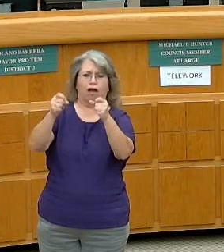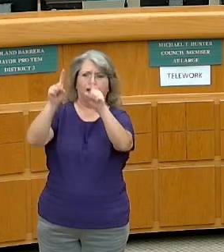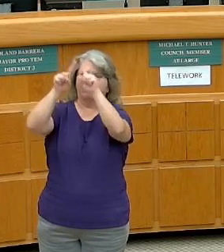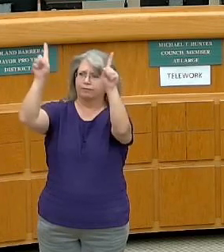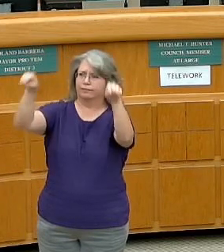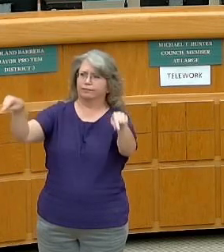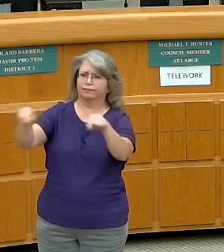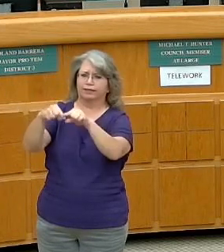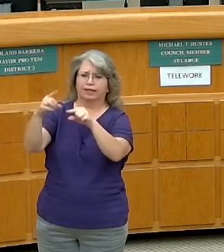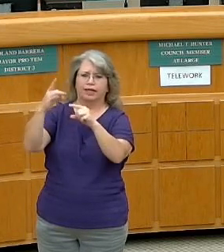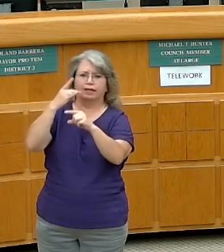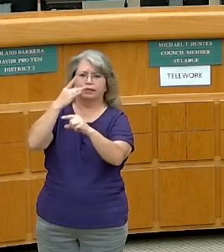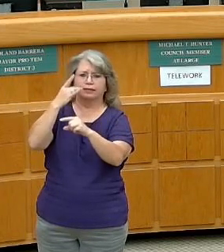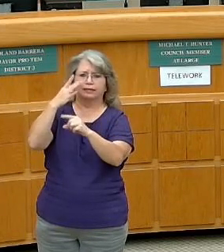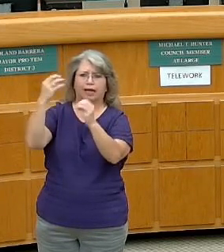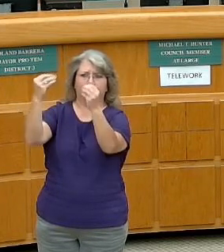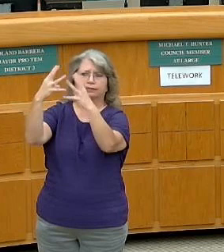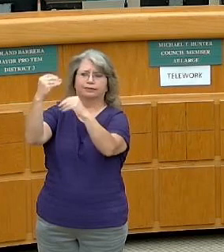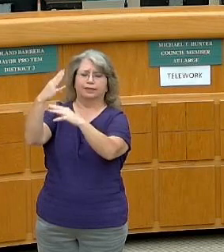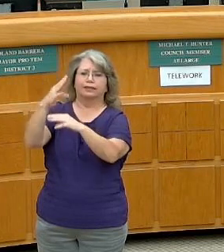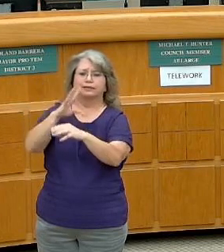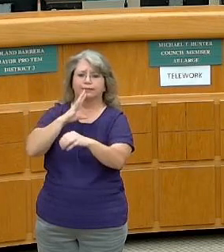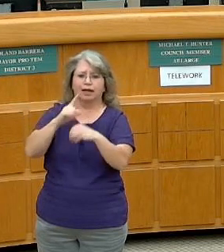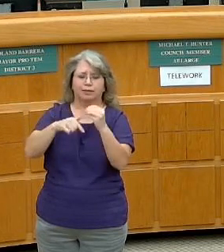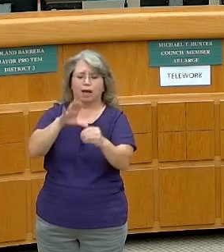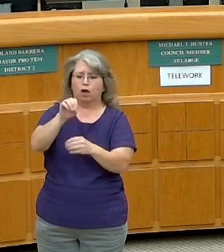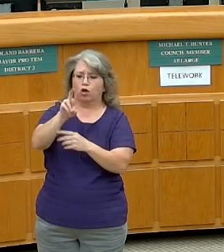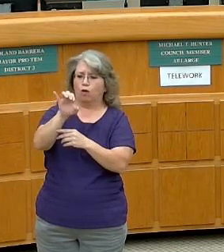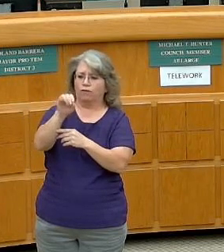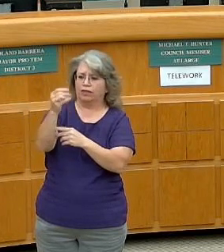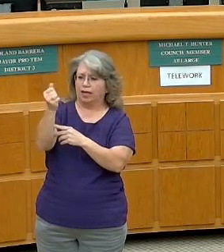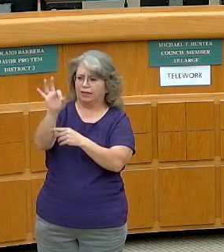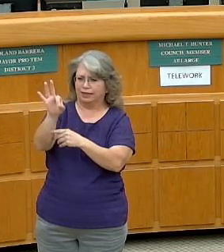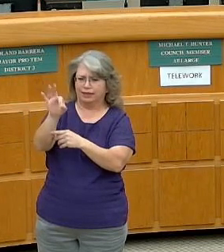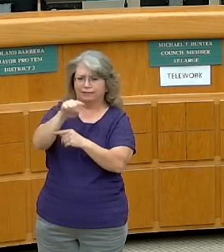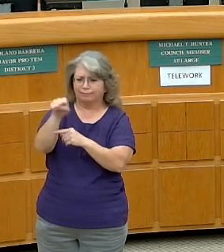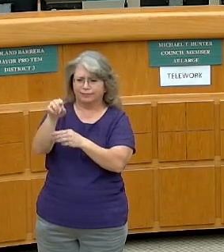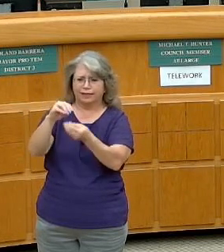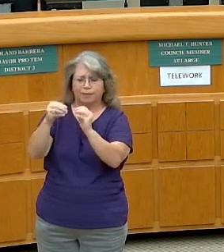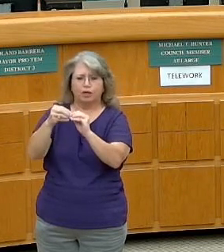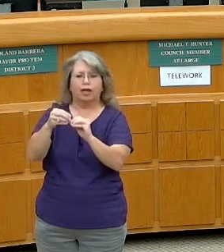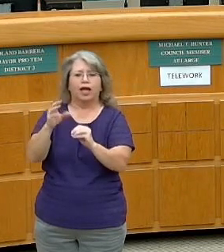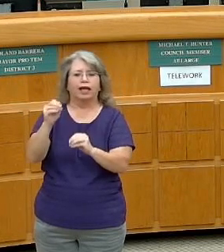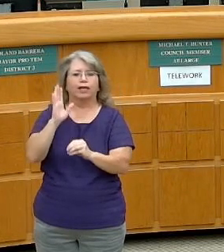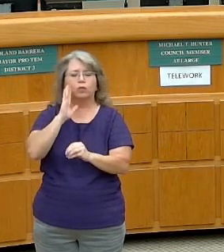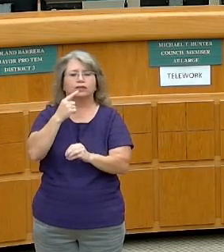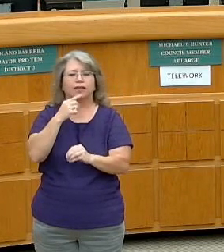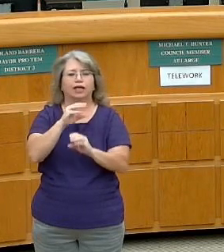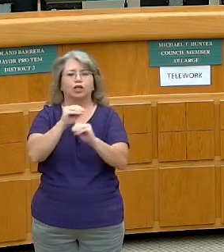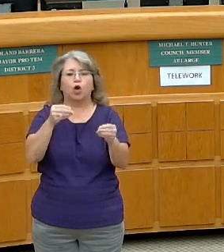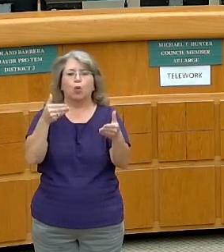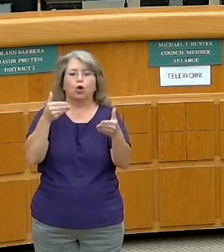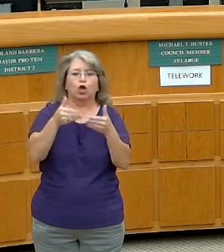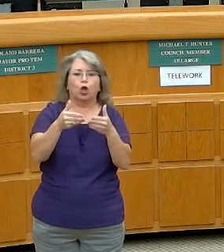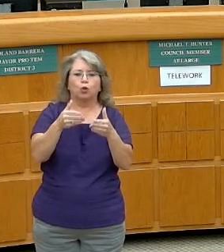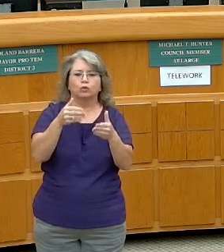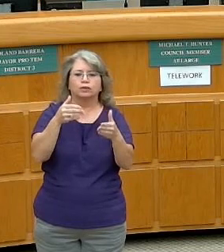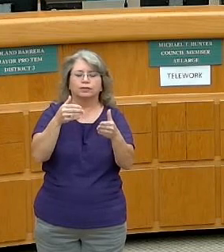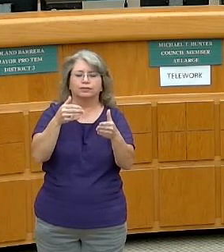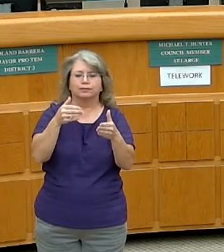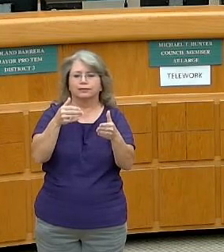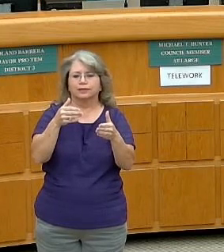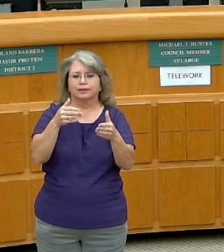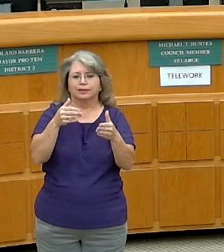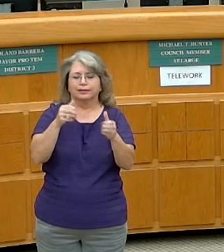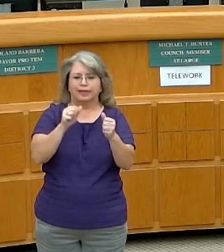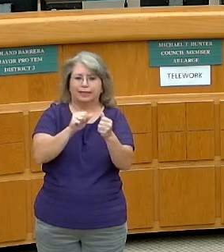about COVID-19 and a number to call. Then they also flash up a sign that says, no close encounters of any kind. And what